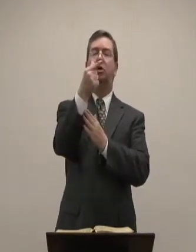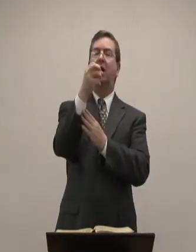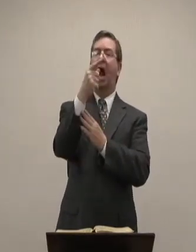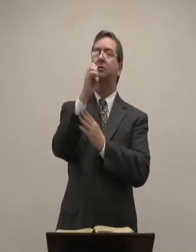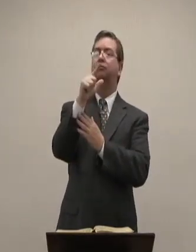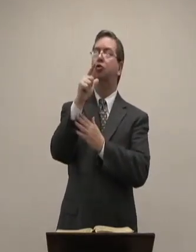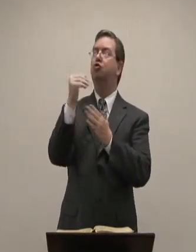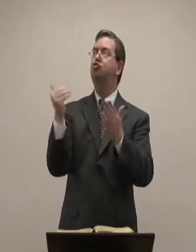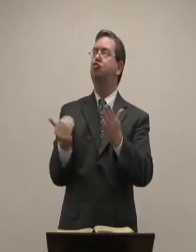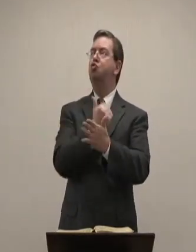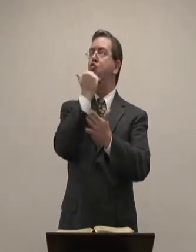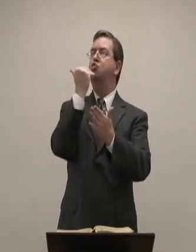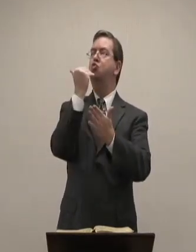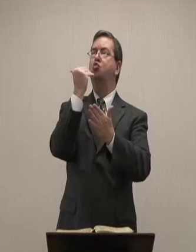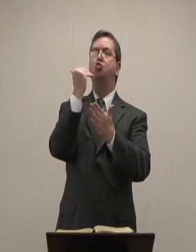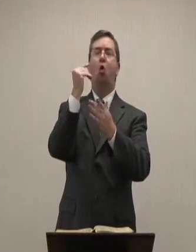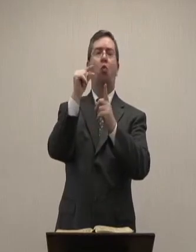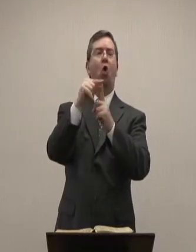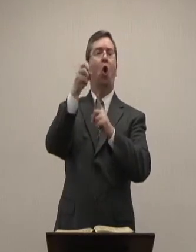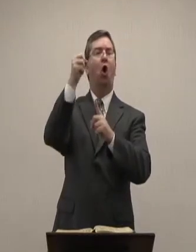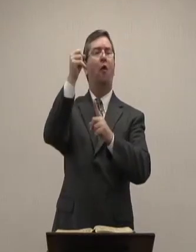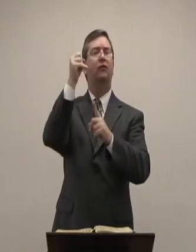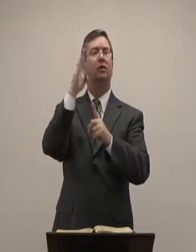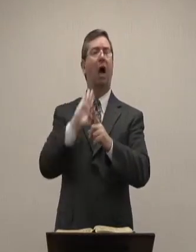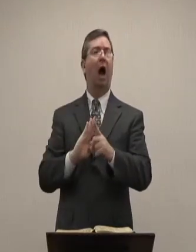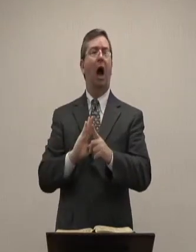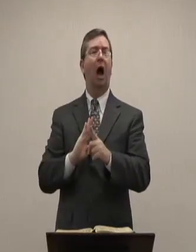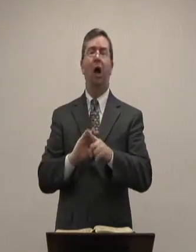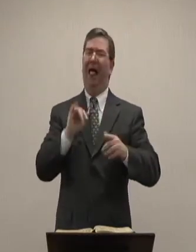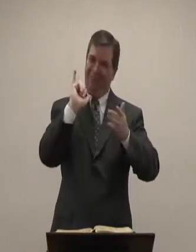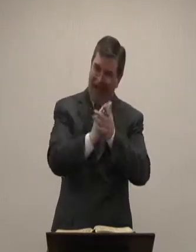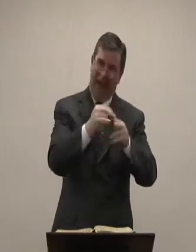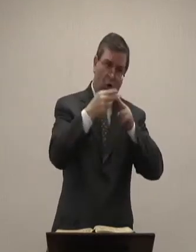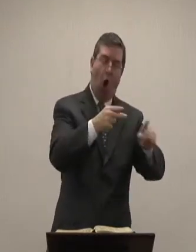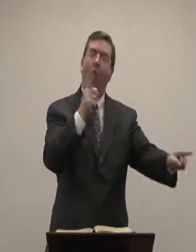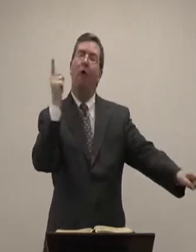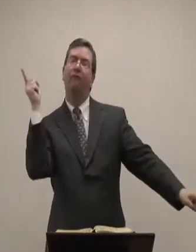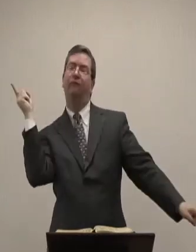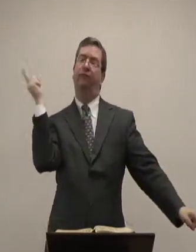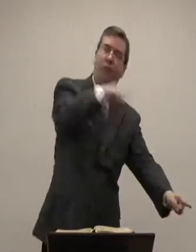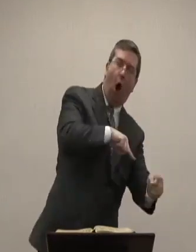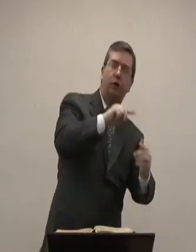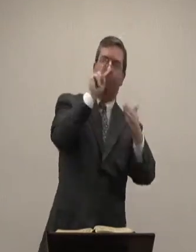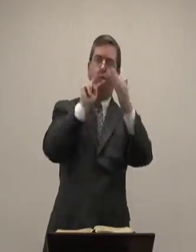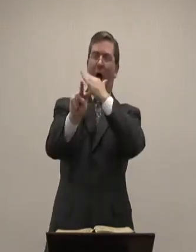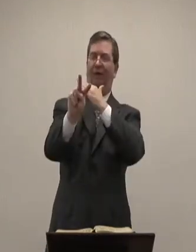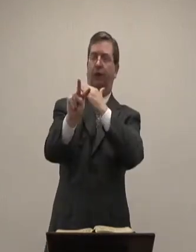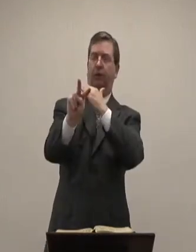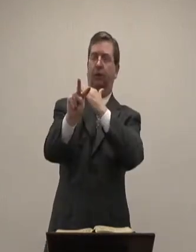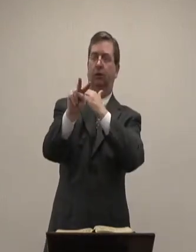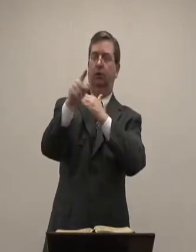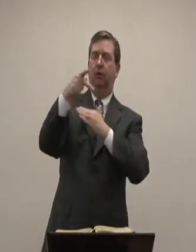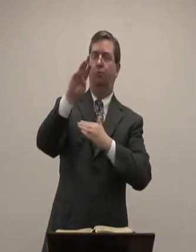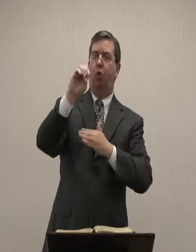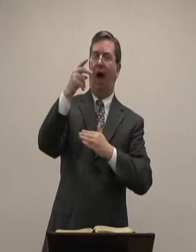It's the new gospel. Word of God. And it's the new word of God. God, poppy.